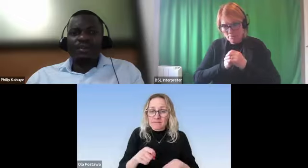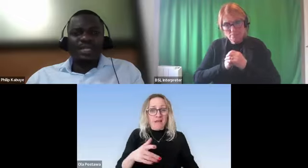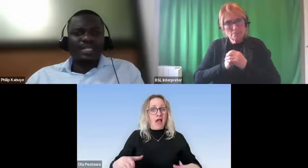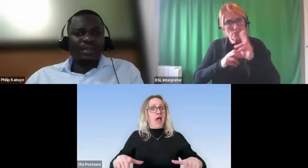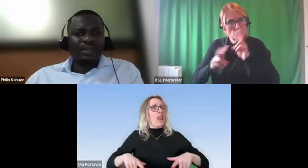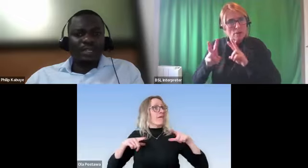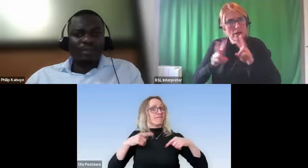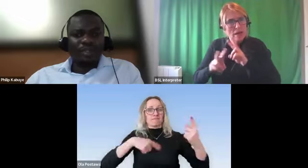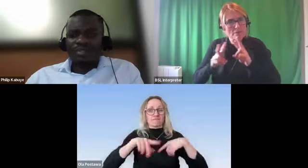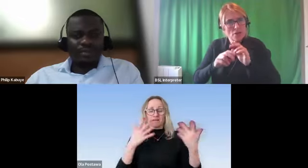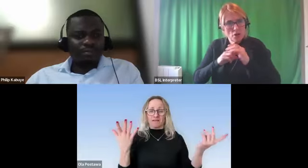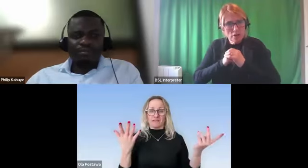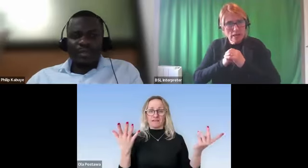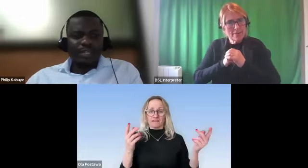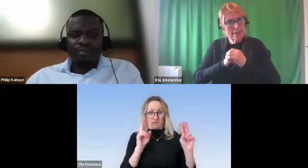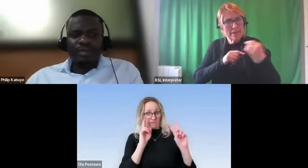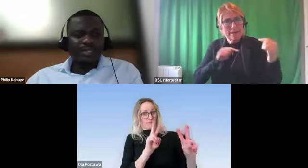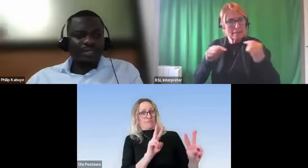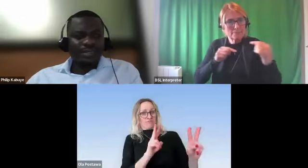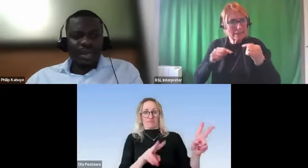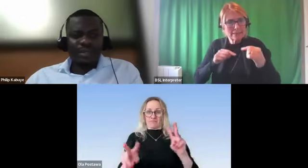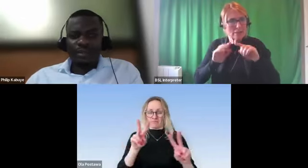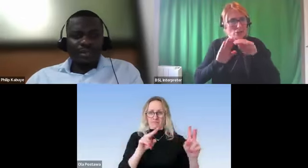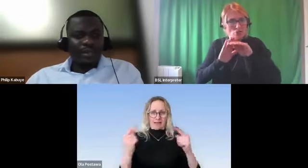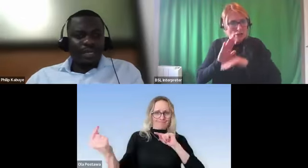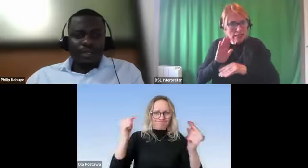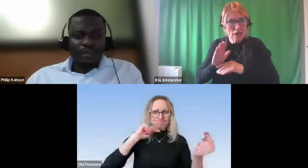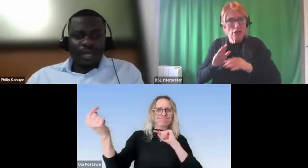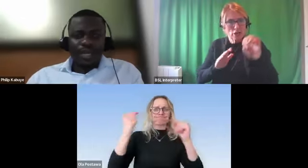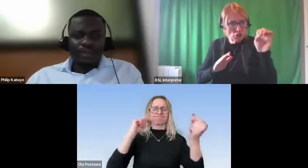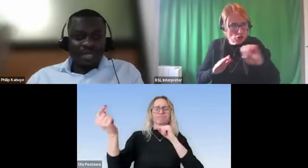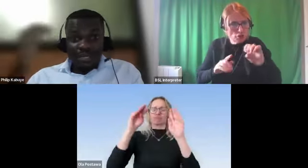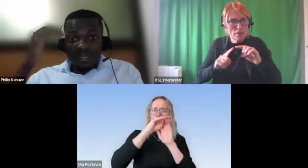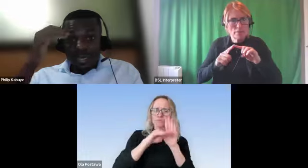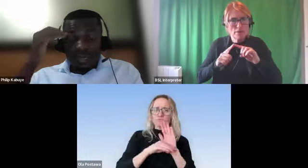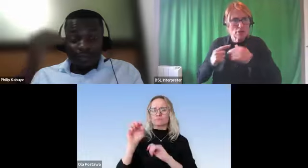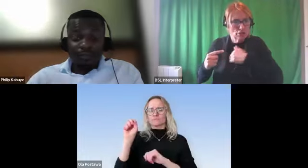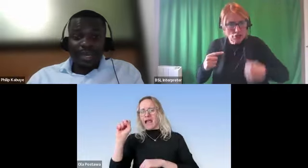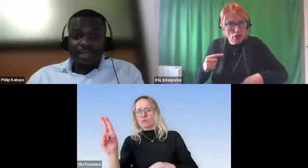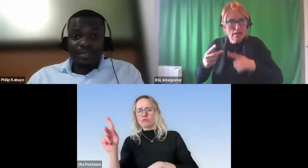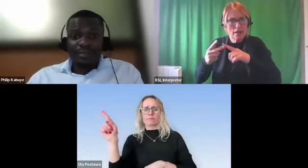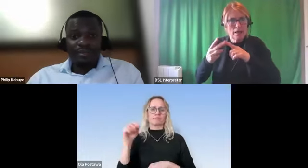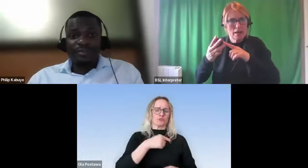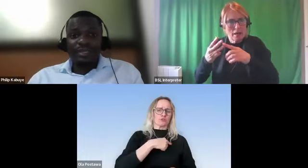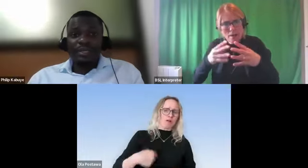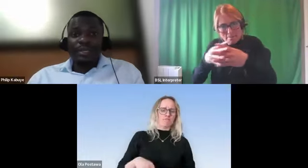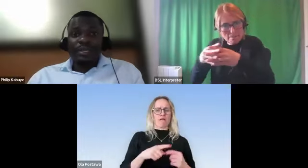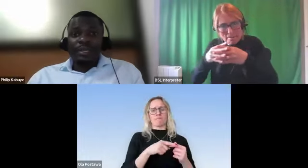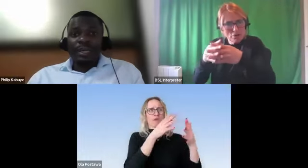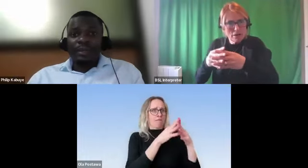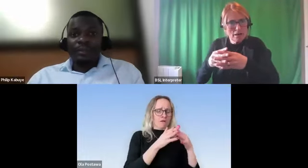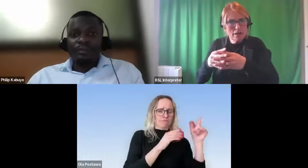amidst the competing regulatory models, Europe-based, China, the EU, US